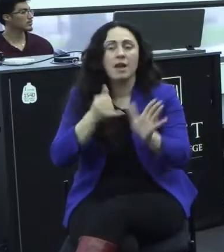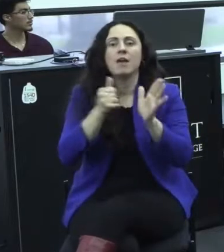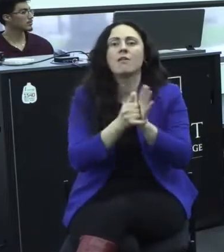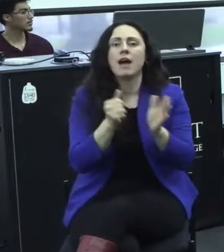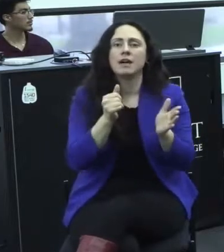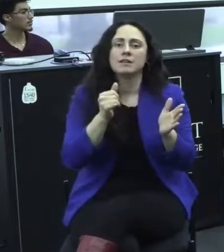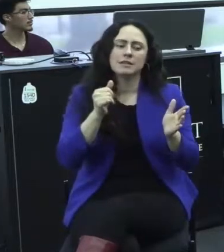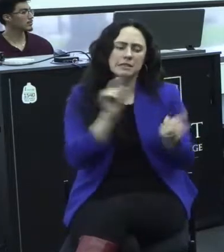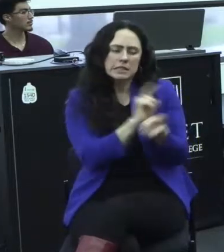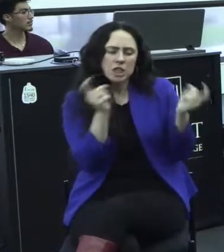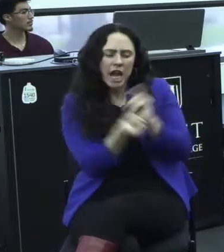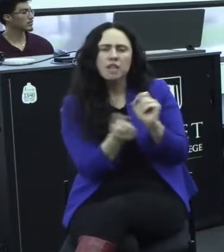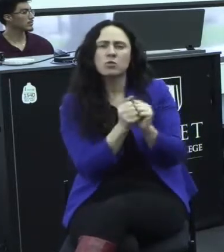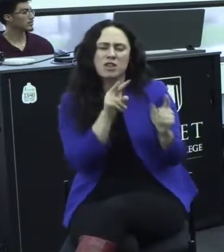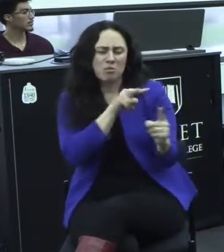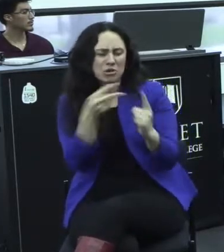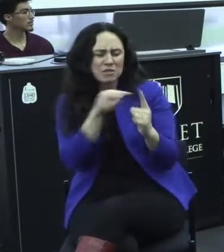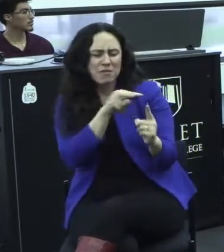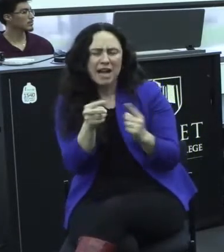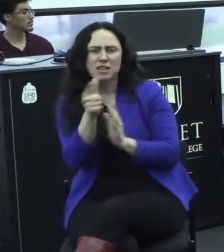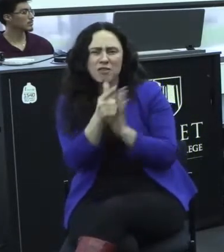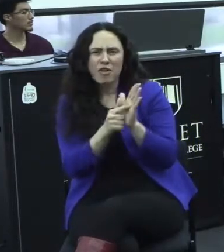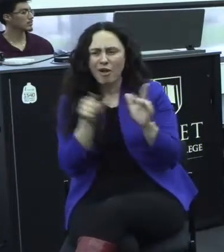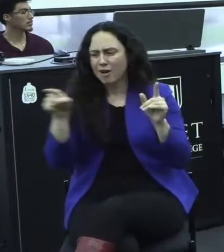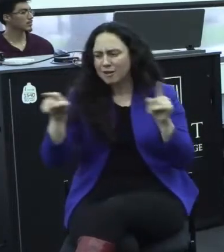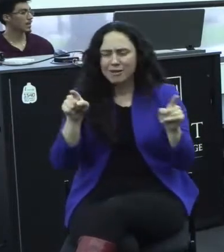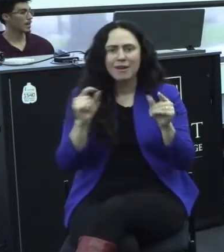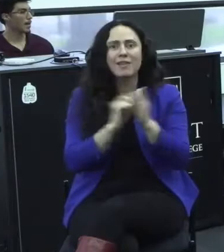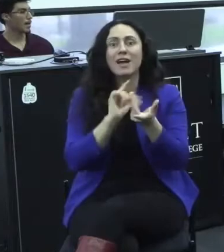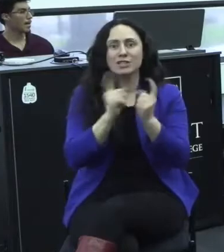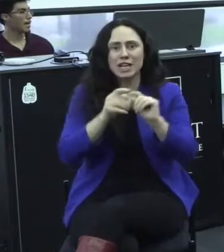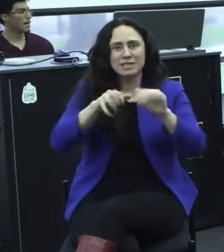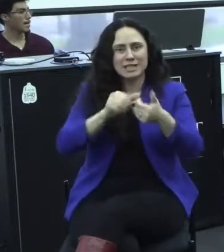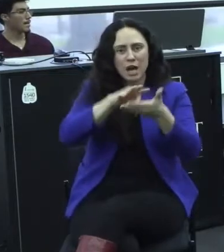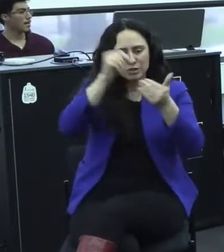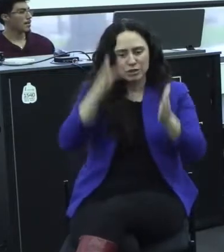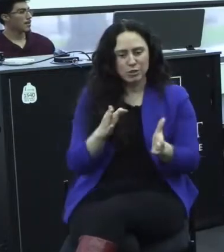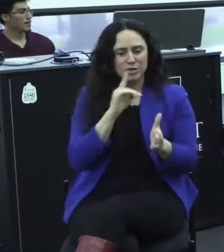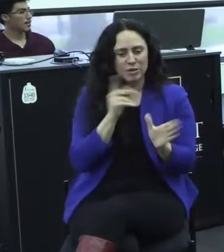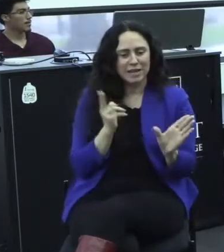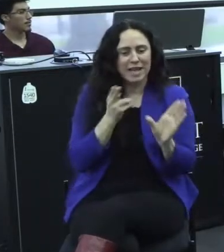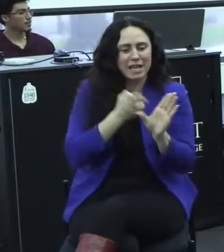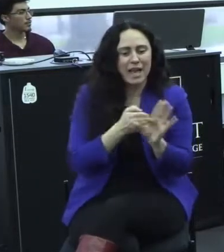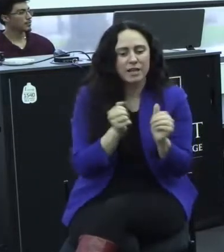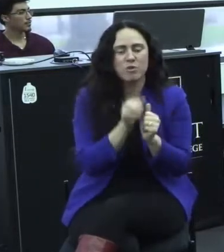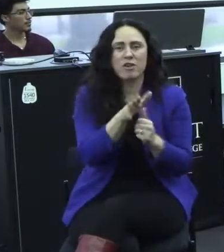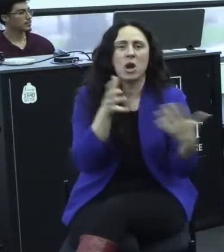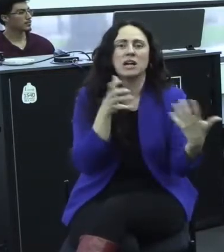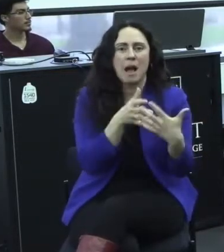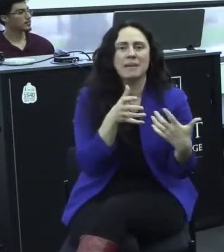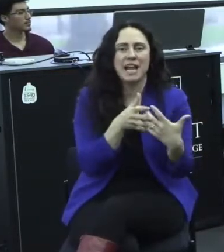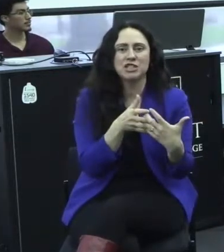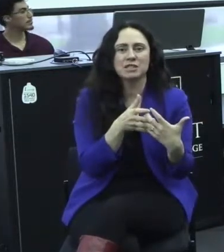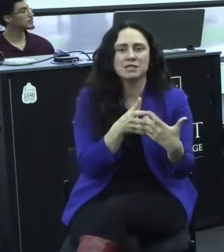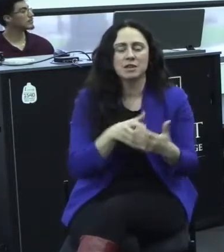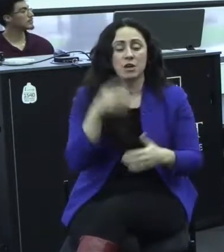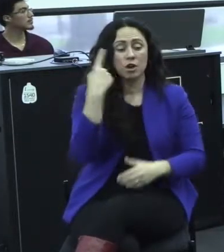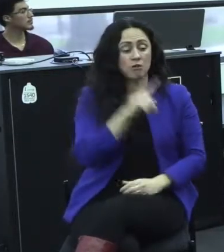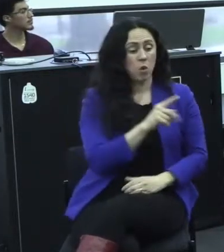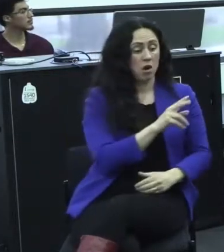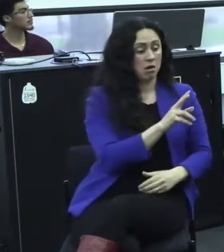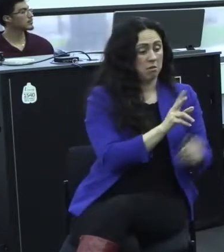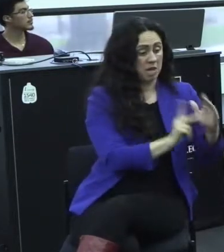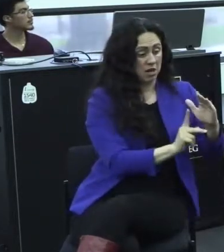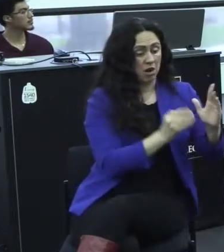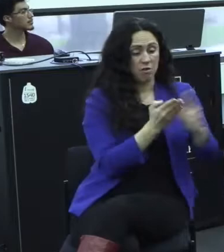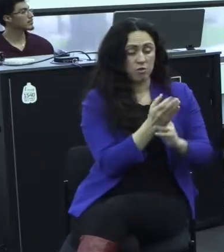change in the perspective of the law also really changes the way students engage with their accommodations. In the K through 12